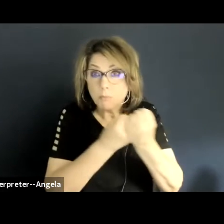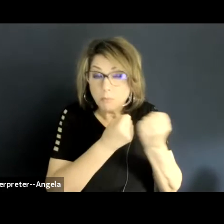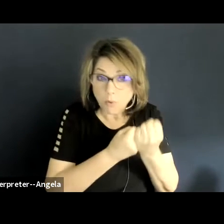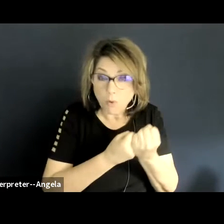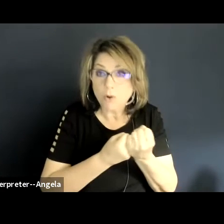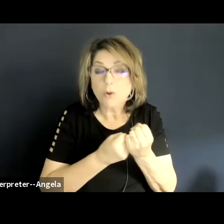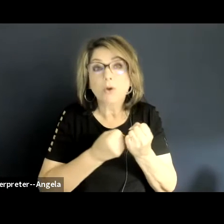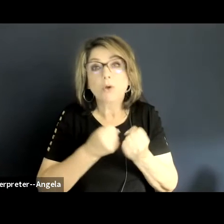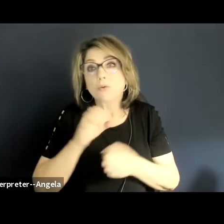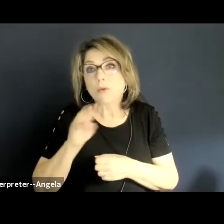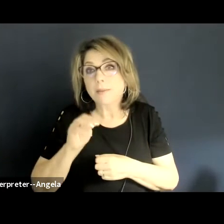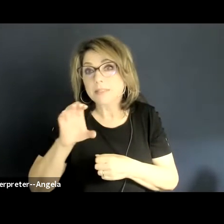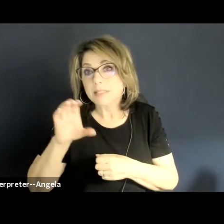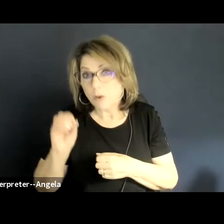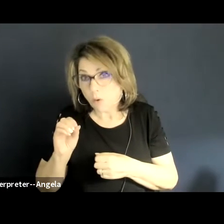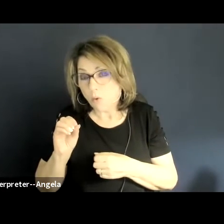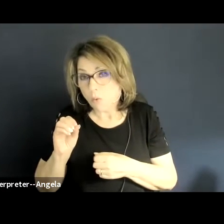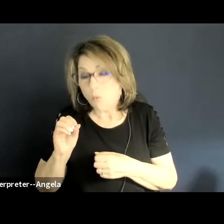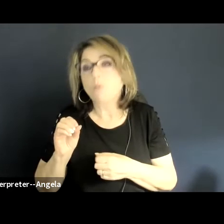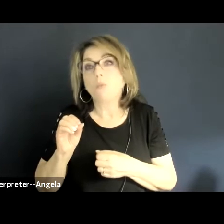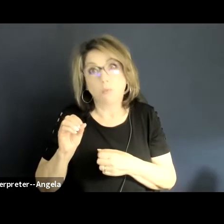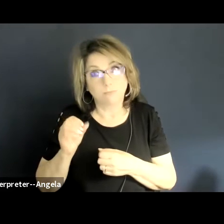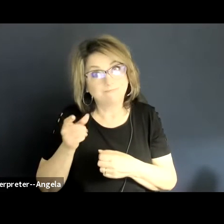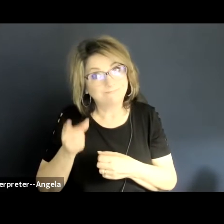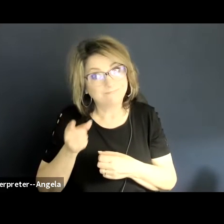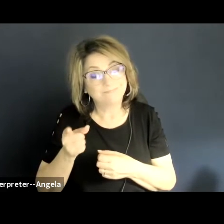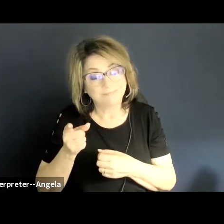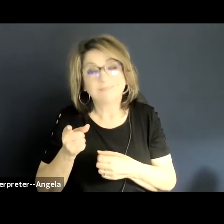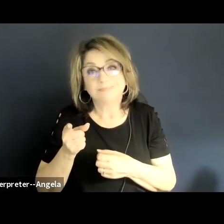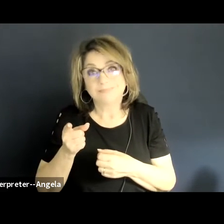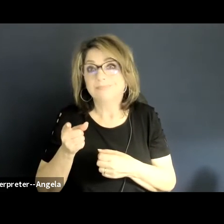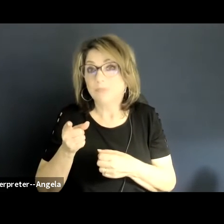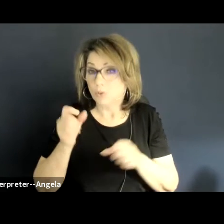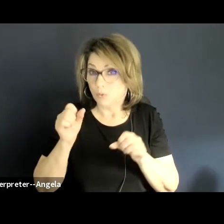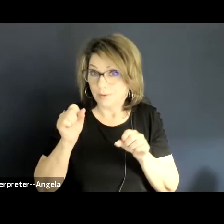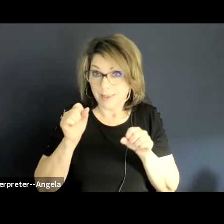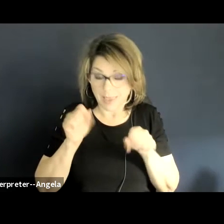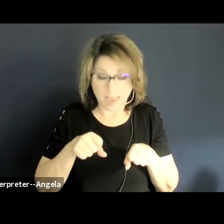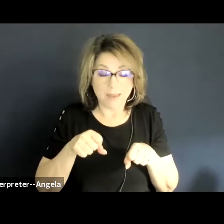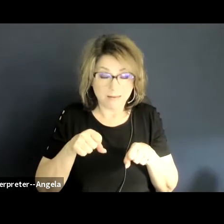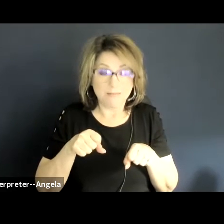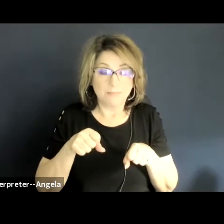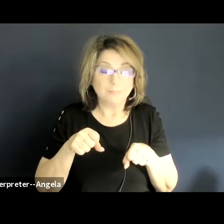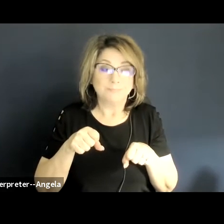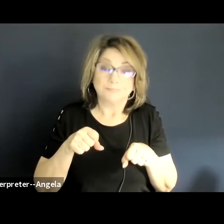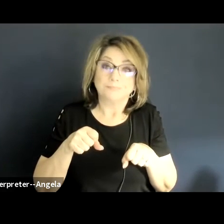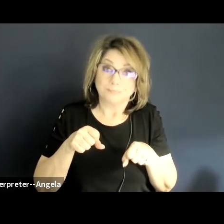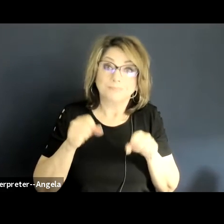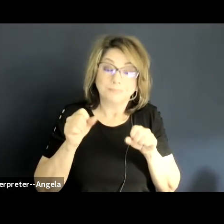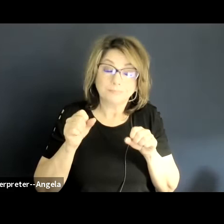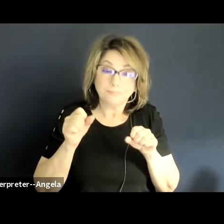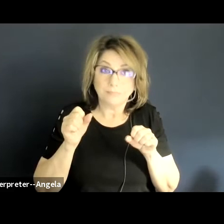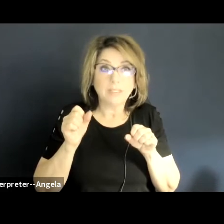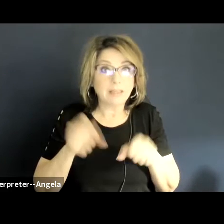through a Medicaid managed care organization, then you can have